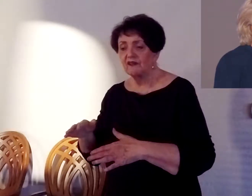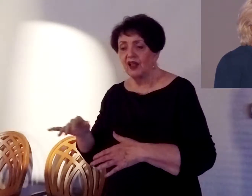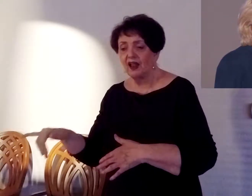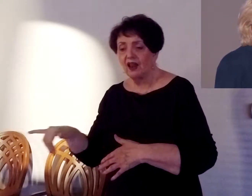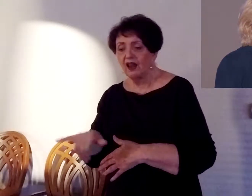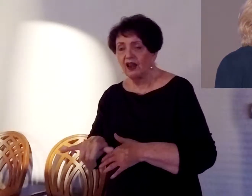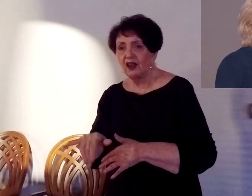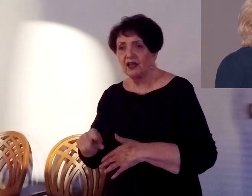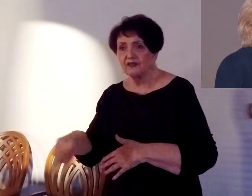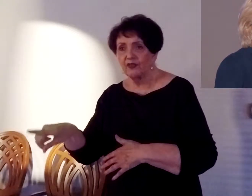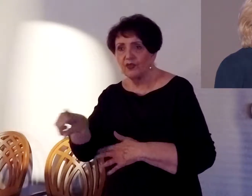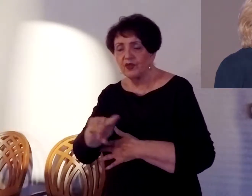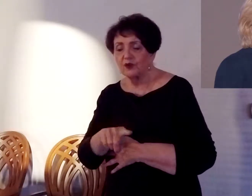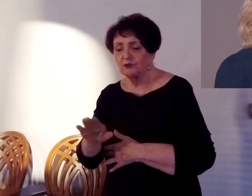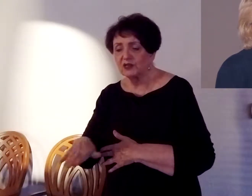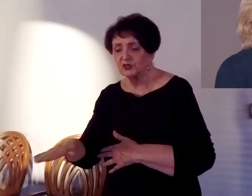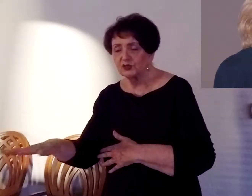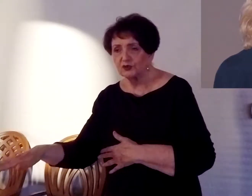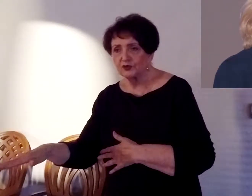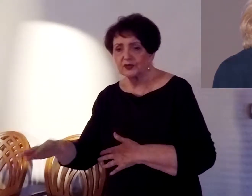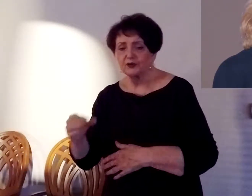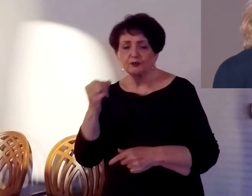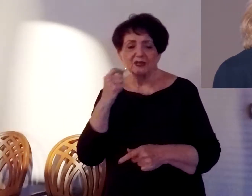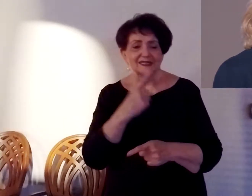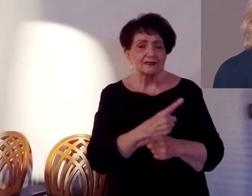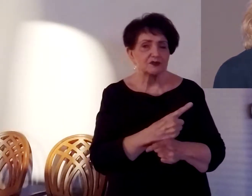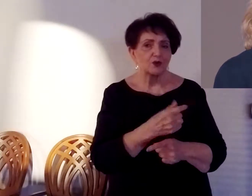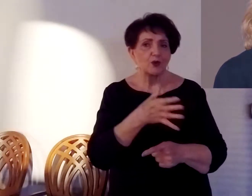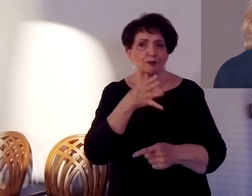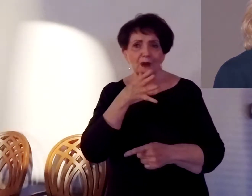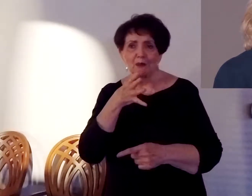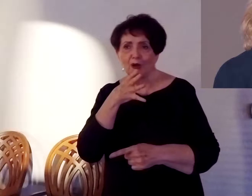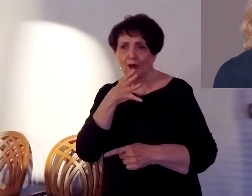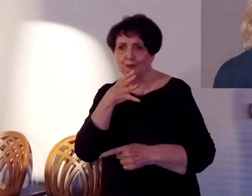or my sister, or my mom.